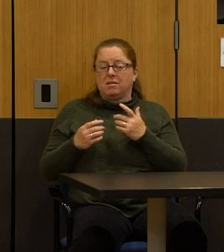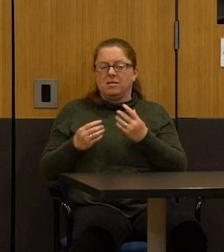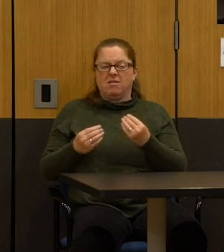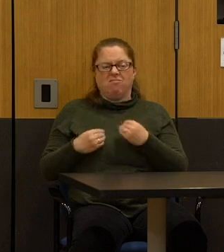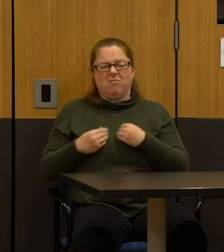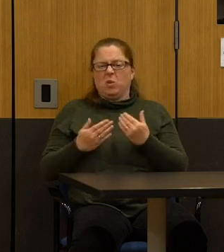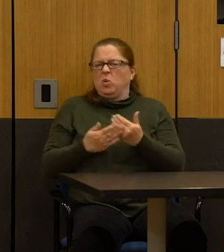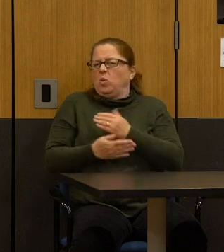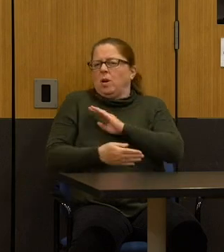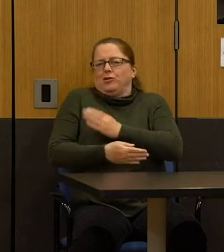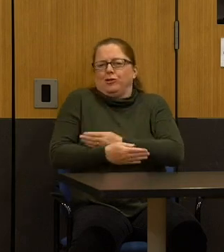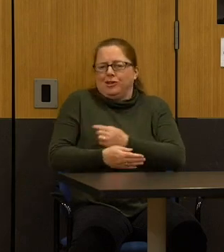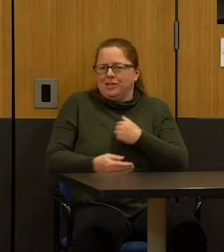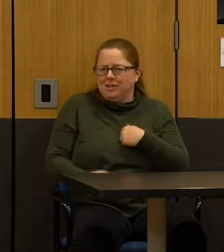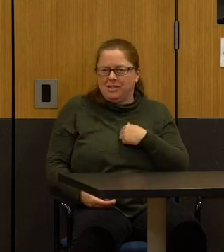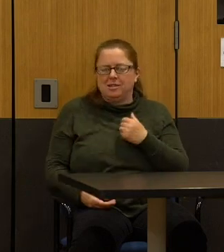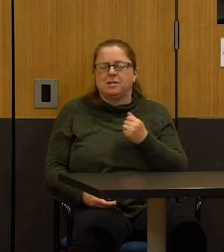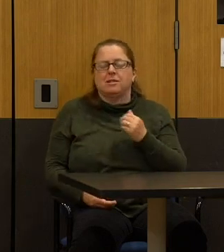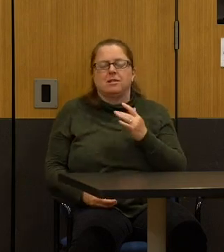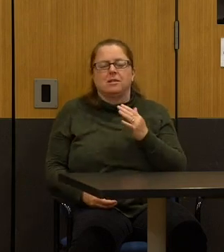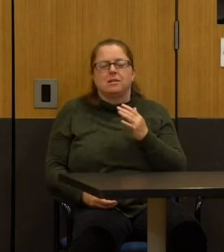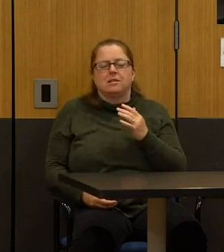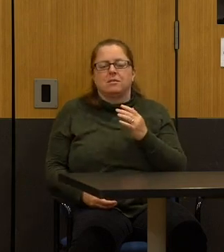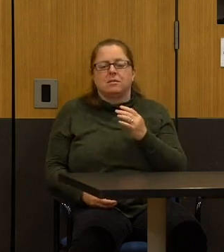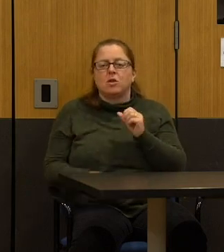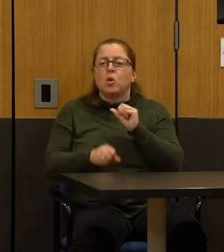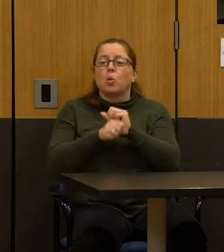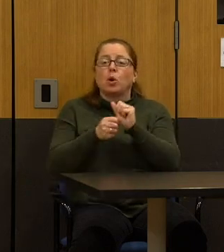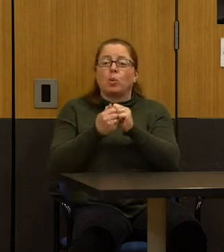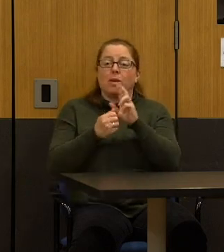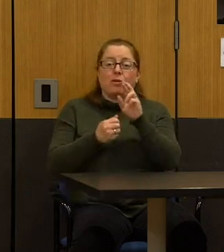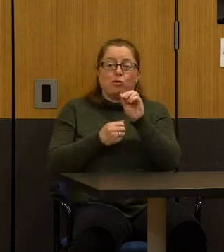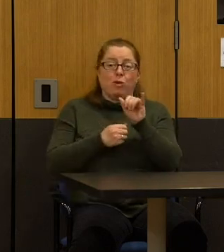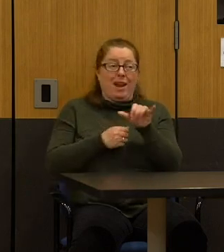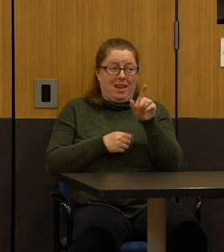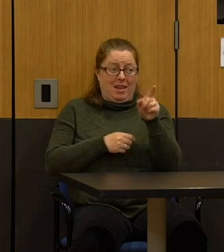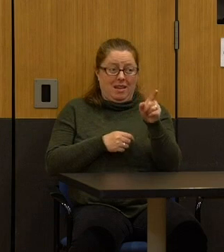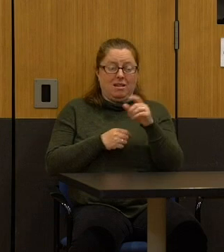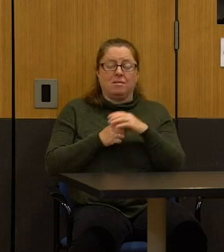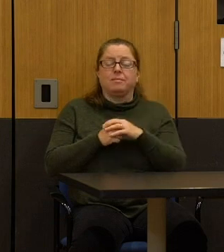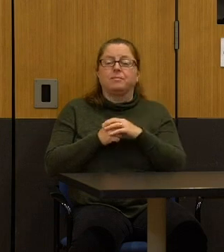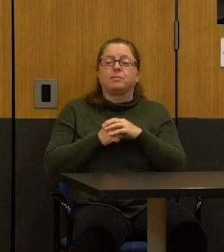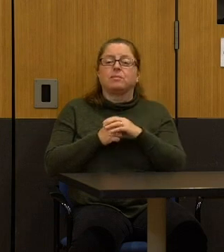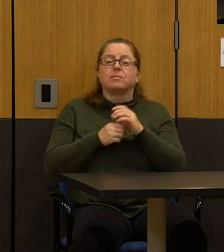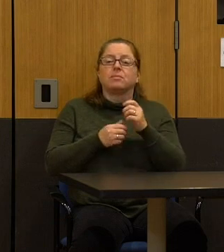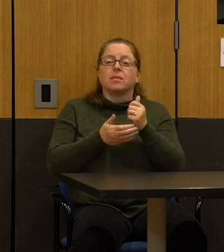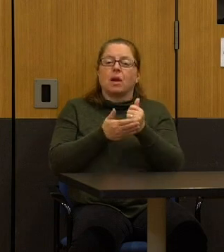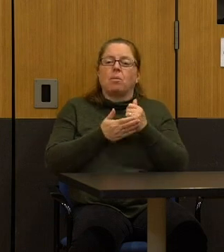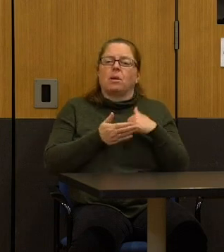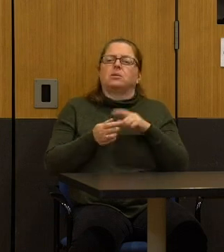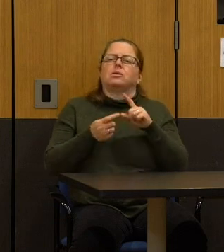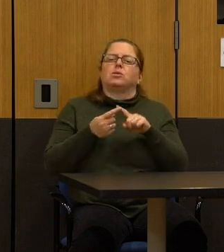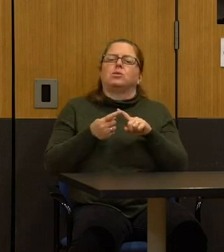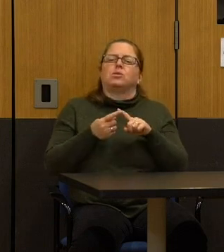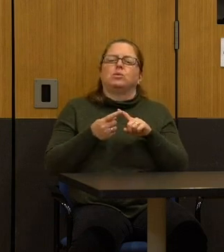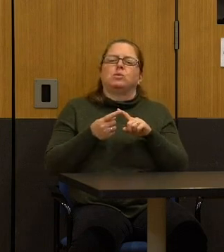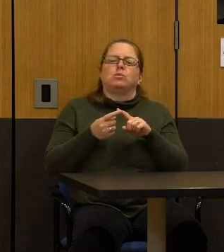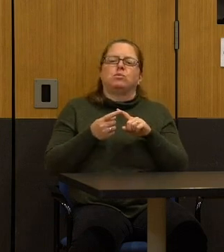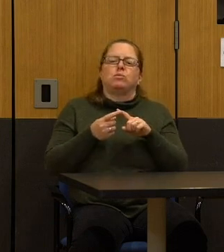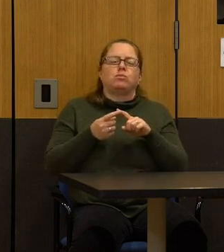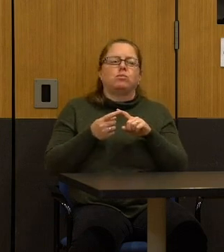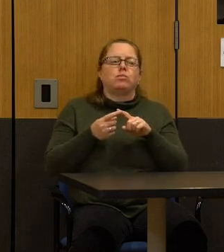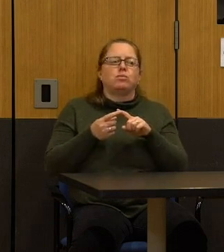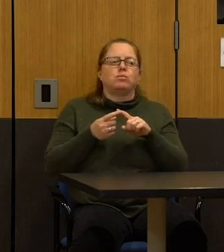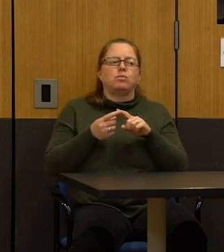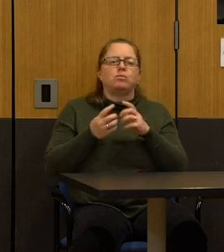re-energized me, is working with Ray, who is enabling us to have an